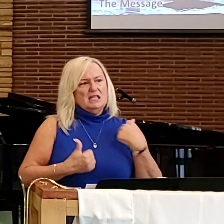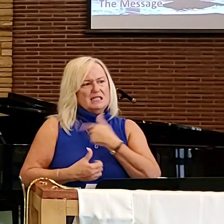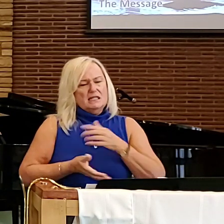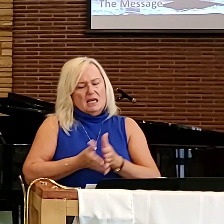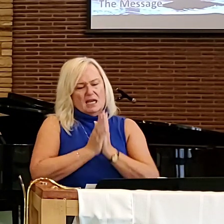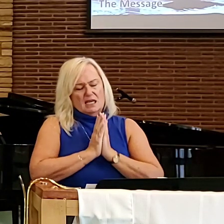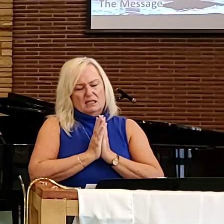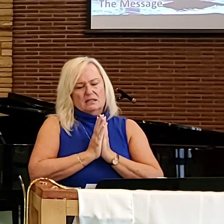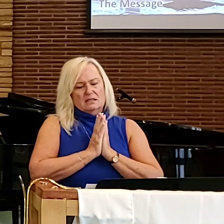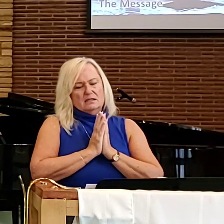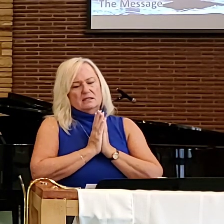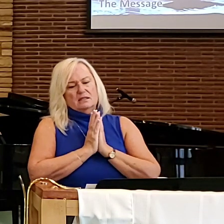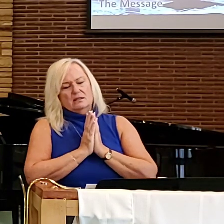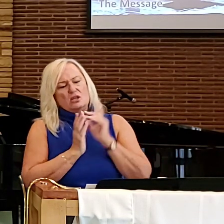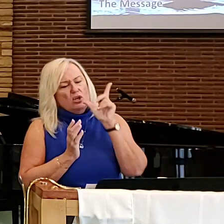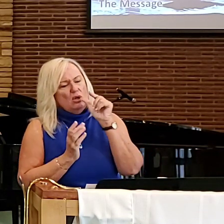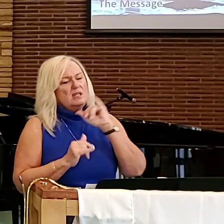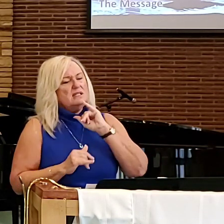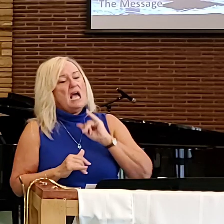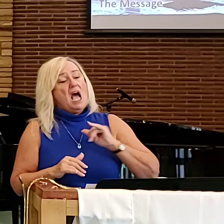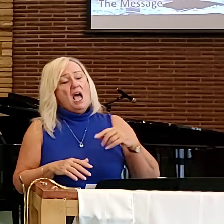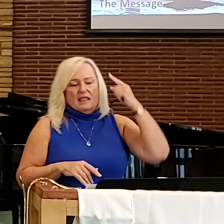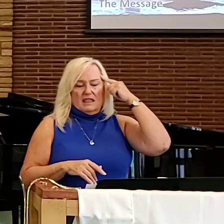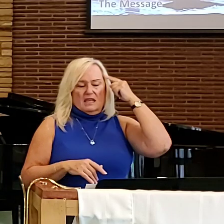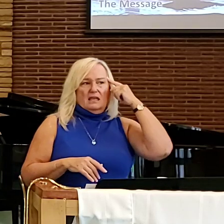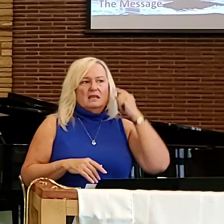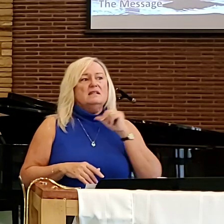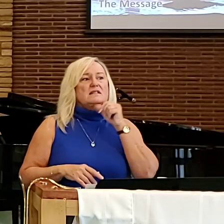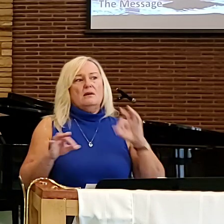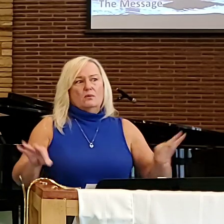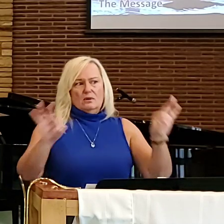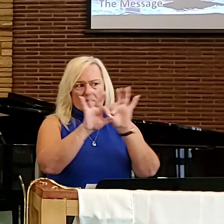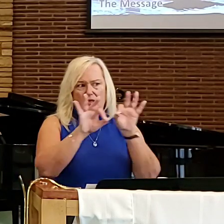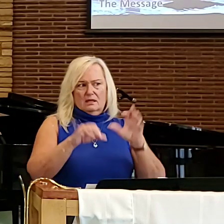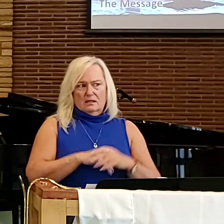ask, who is it that I think is unworthy?